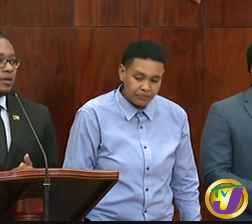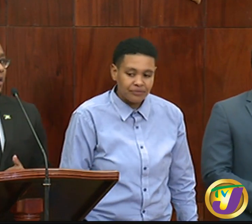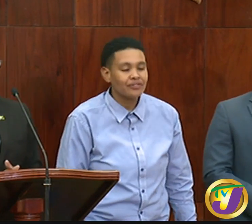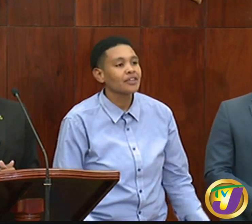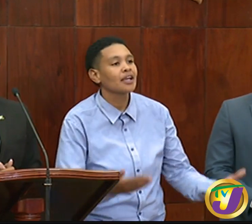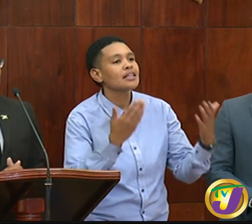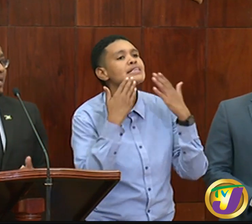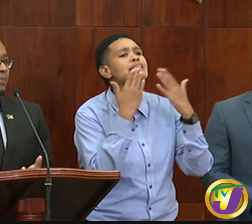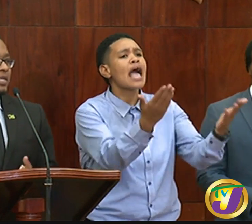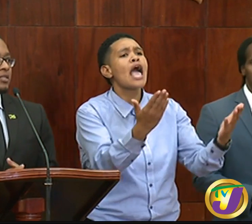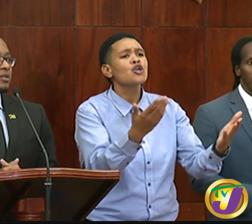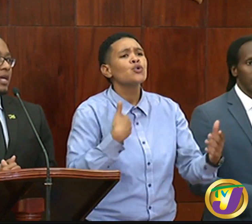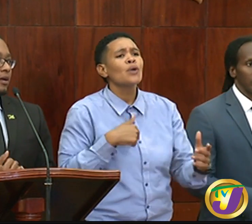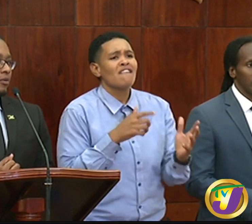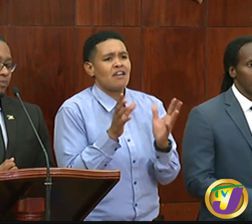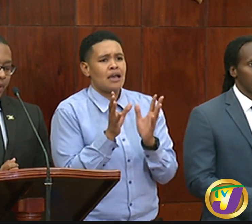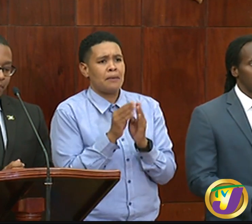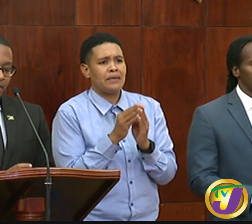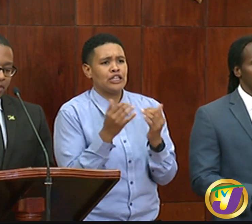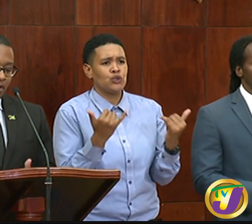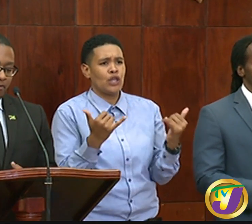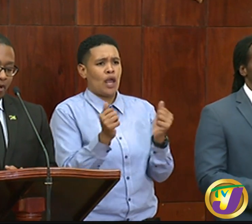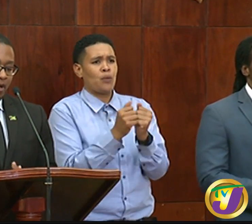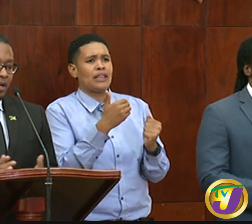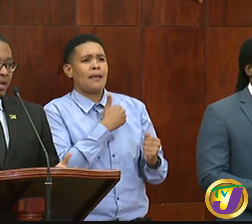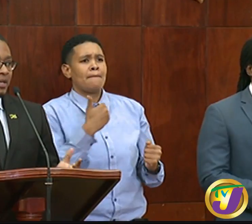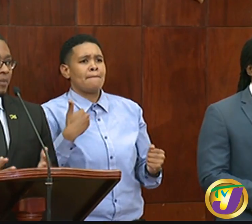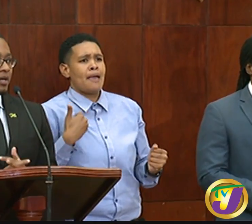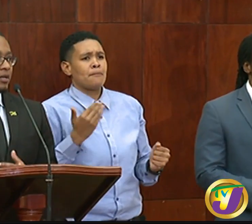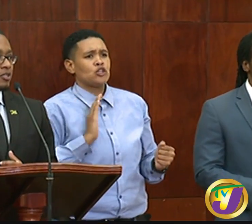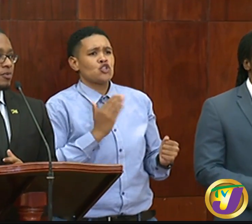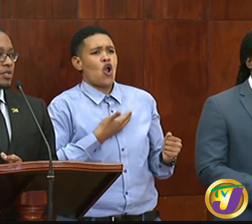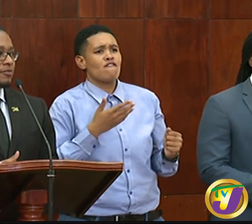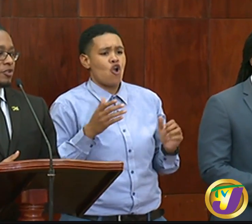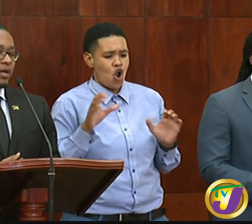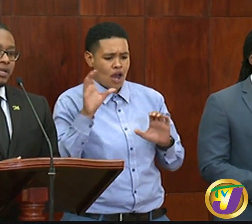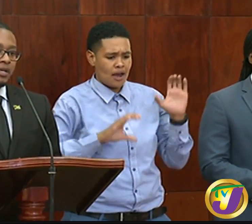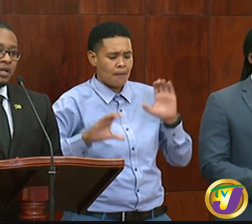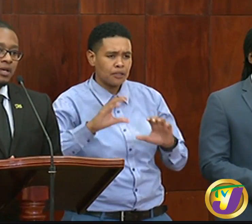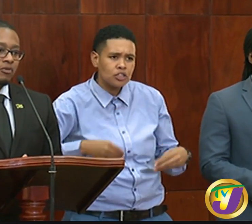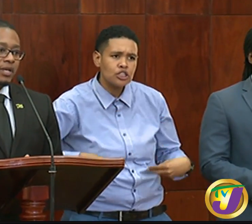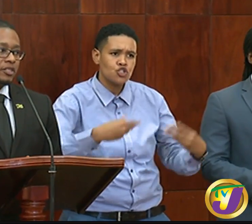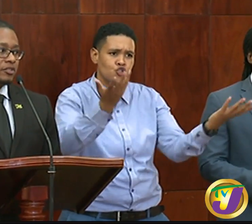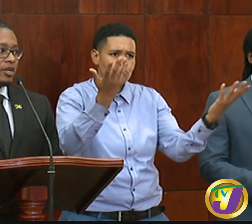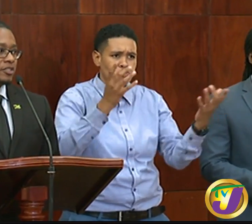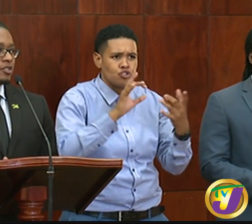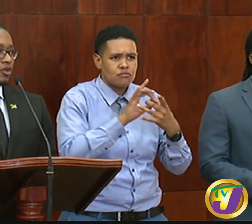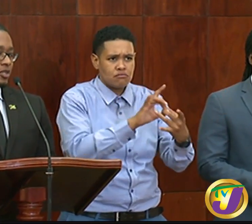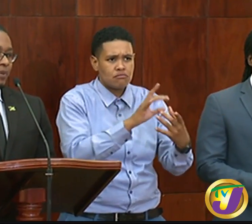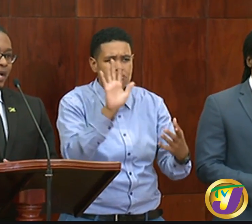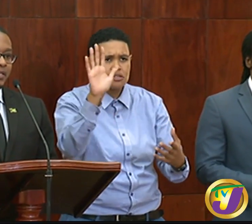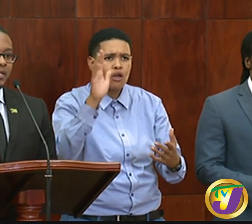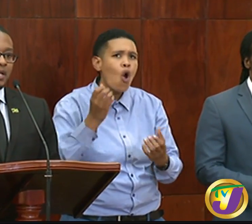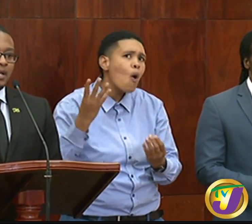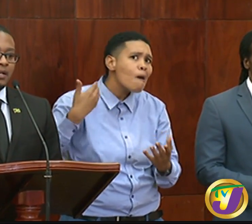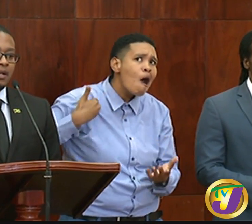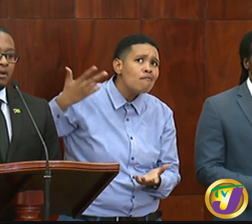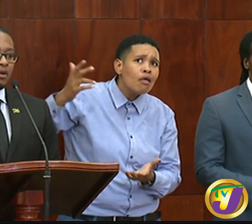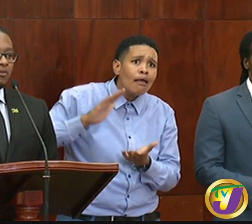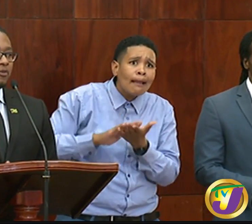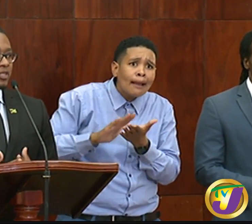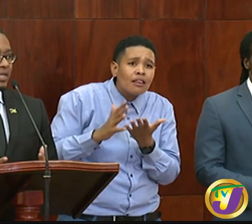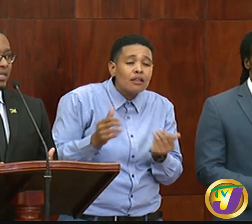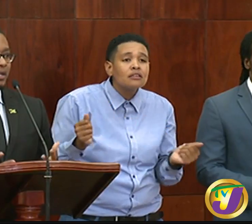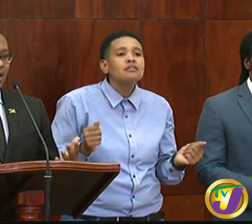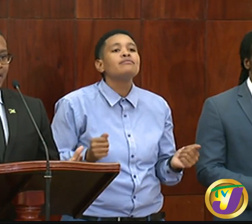Thank you. We just had a meeting today with members of our chemical distributive trade in relation to their stock supplies.